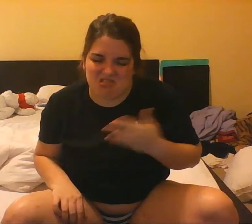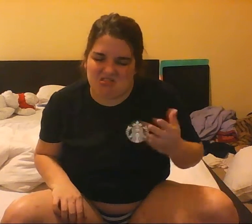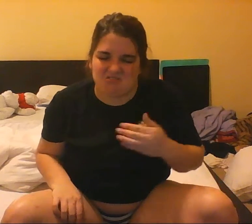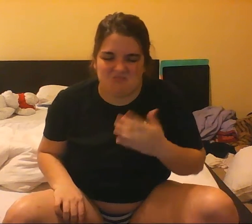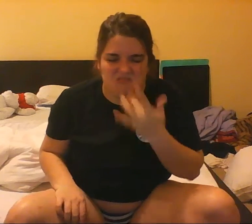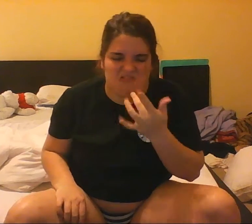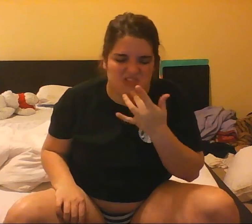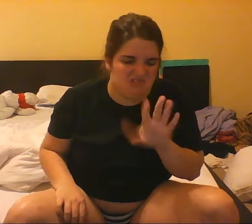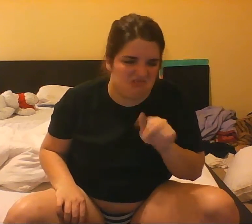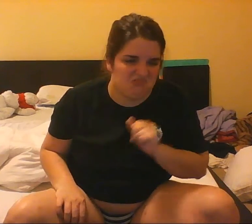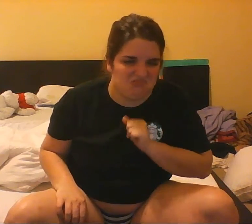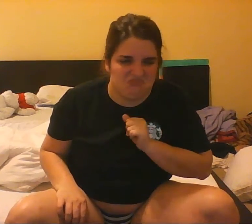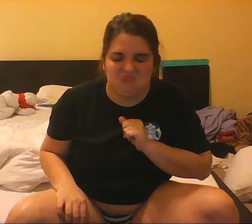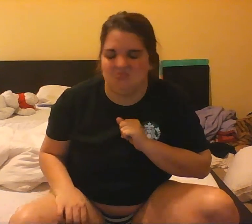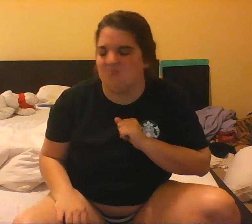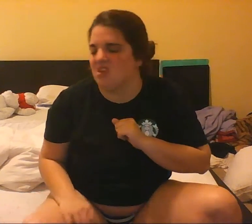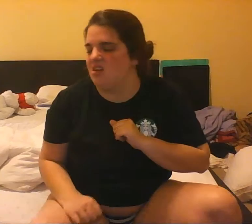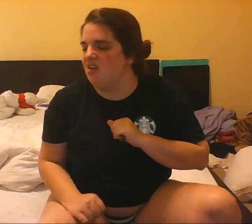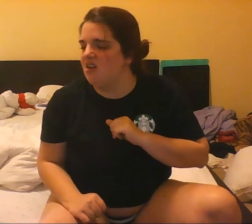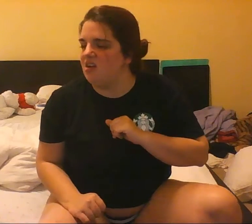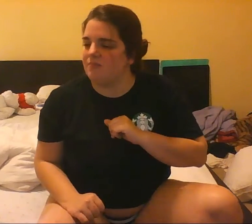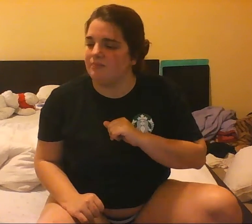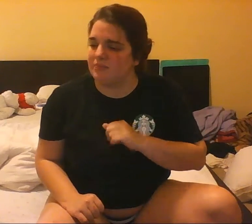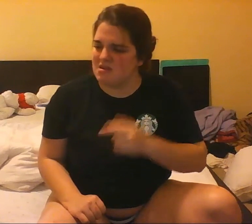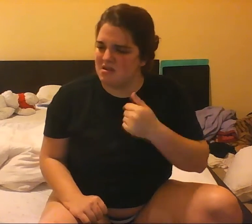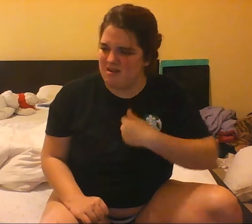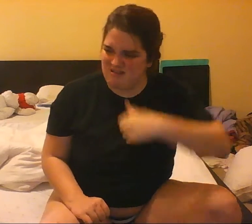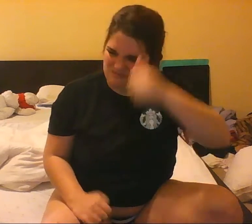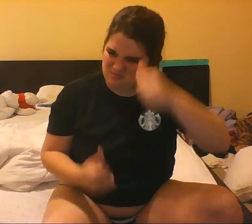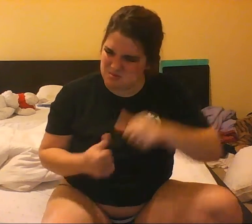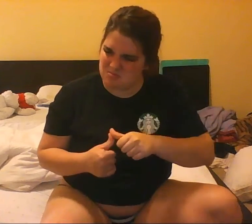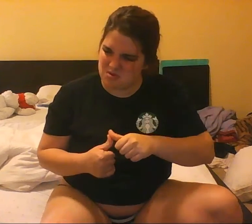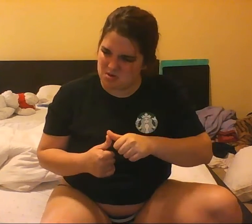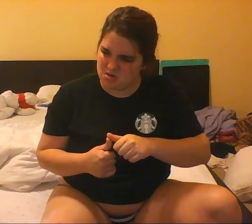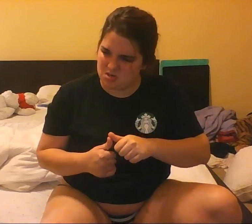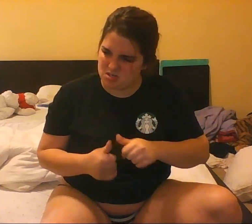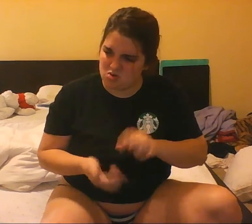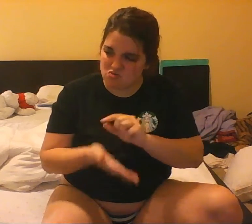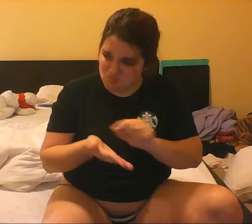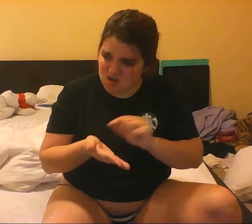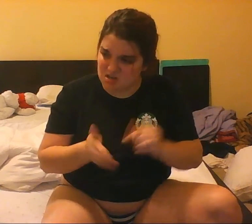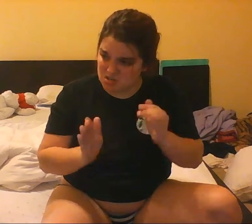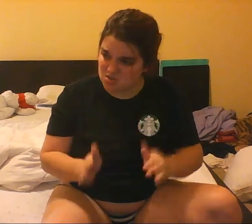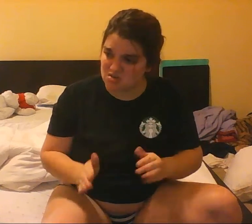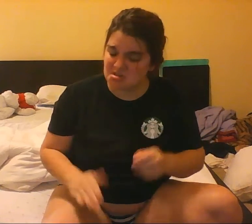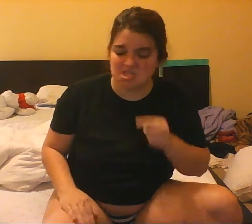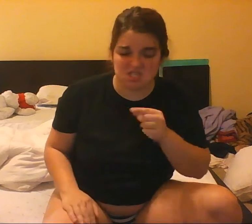remember. The author Stephanie Meyer wrote a prequel / happening at the same time as the first one, but from